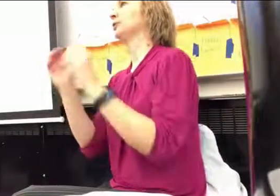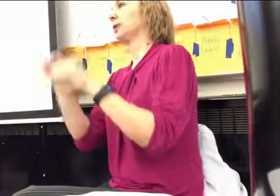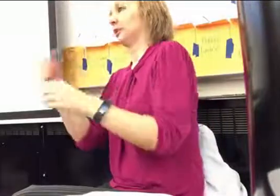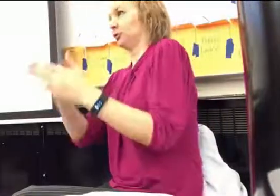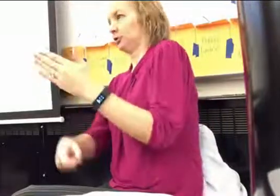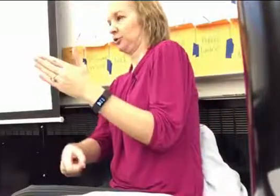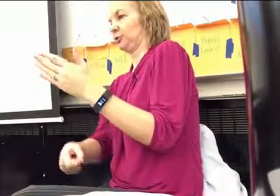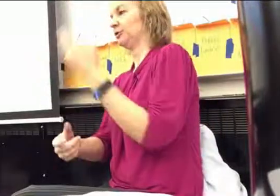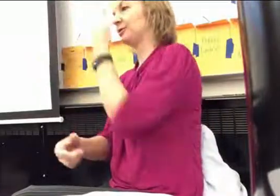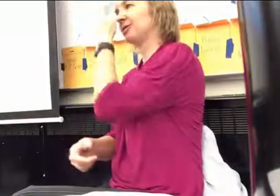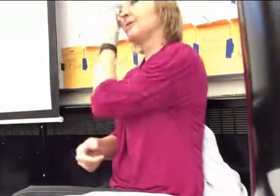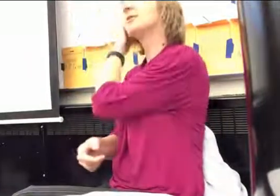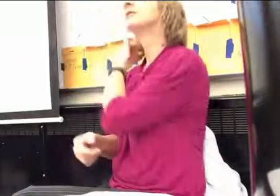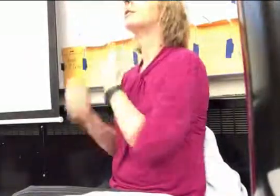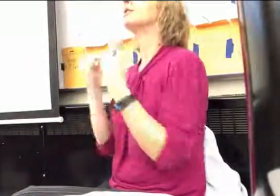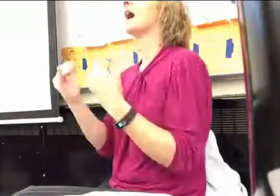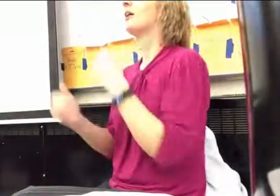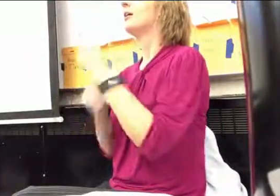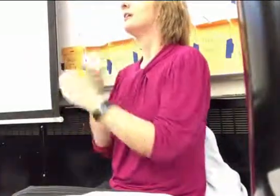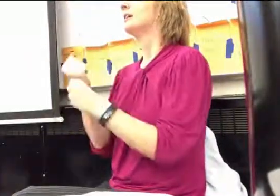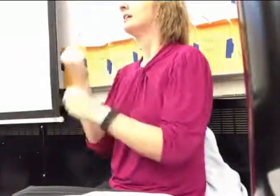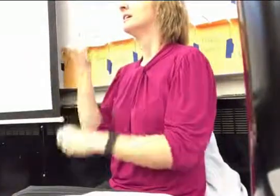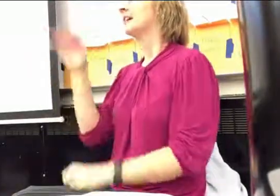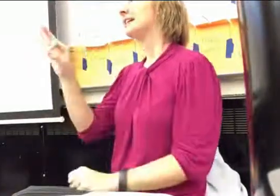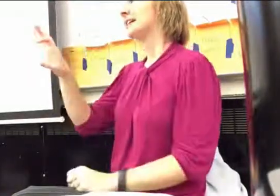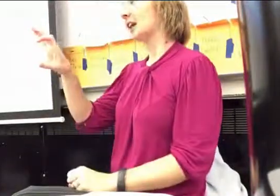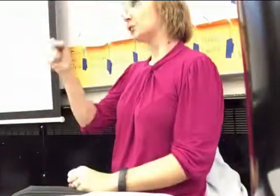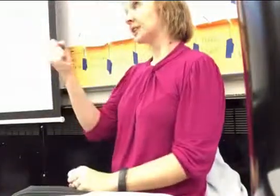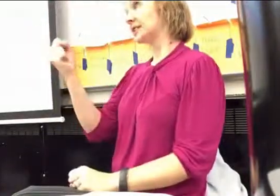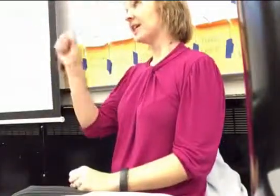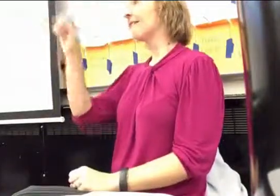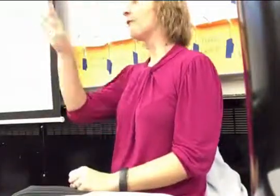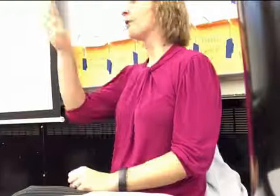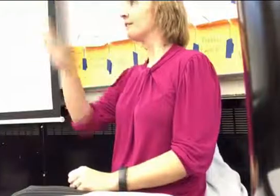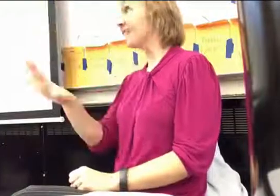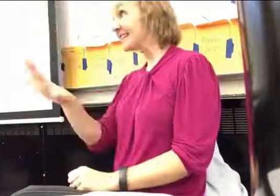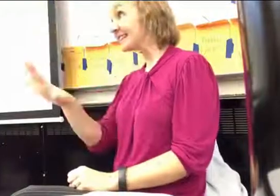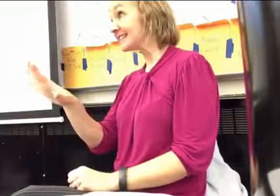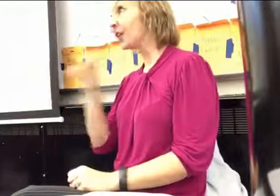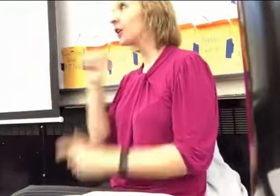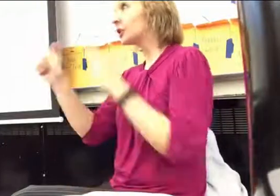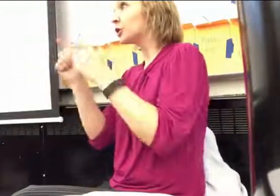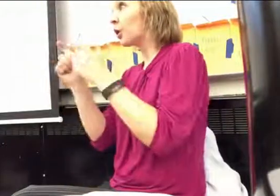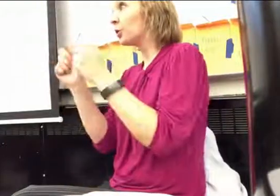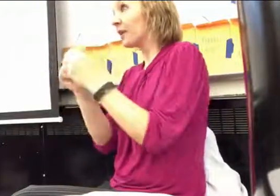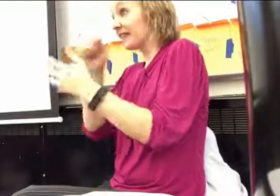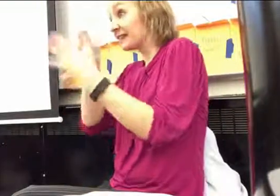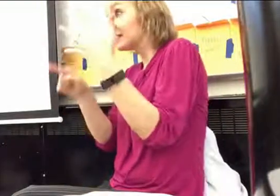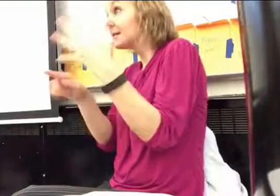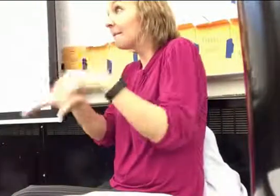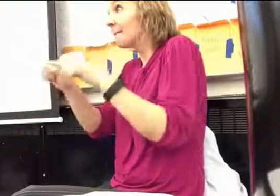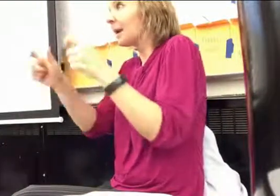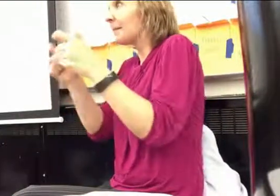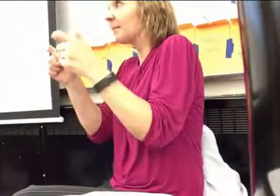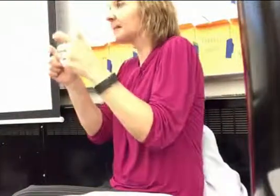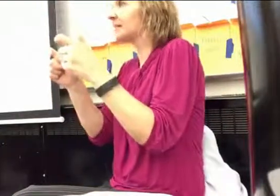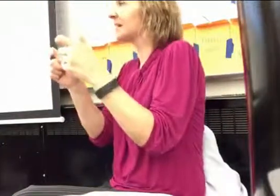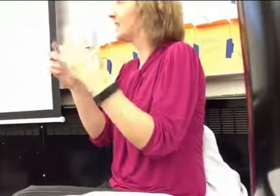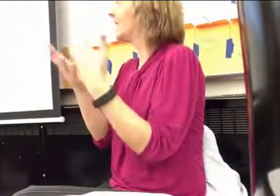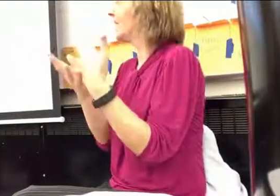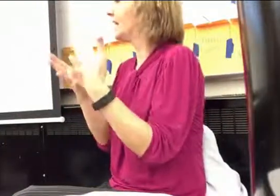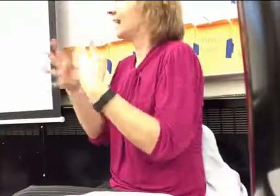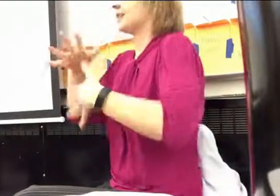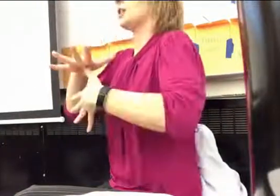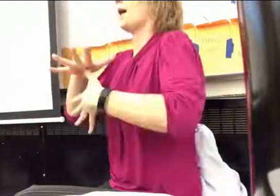charge. Now, by 1900, 4/5 of the industry are controlled by these giant monopolies. And at the top of these monopolies are